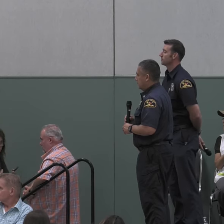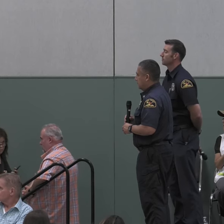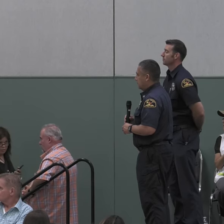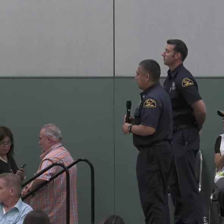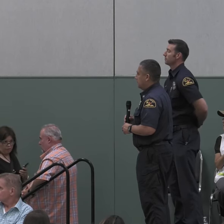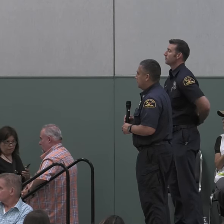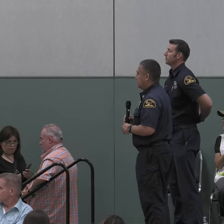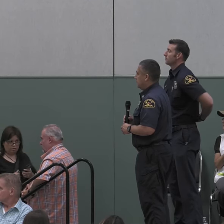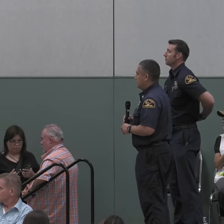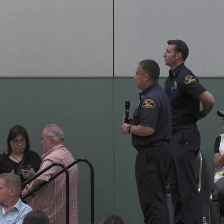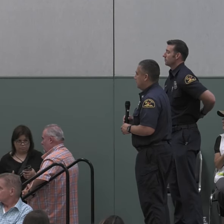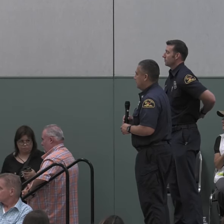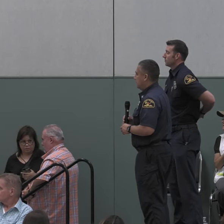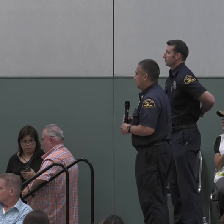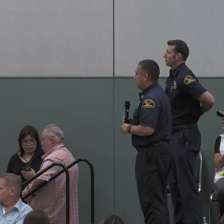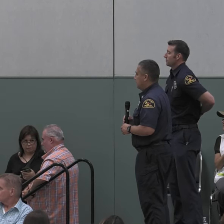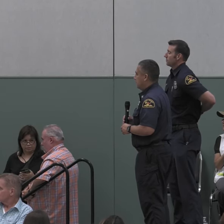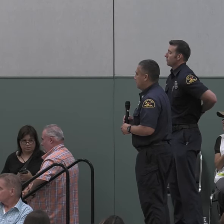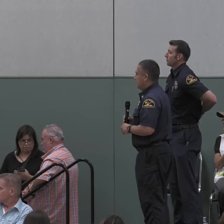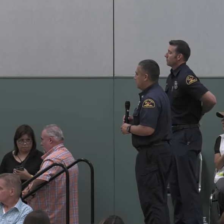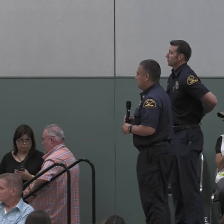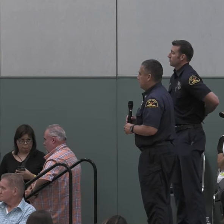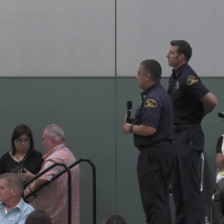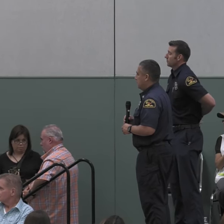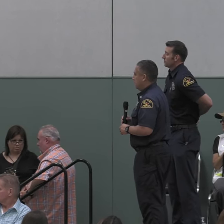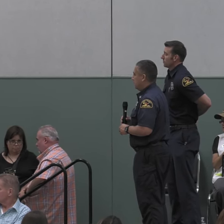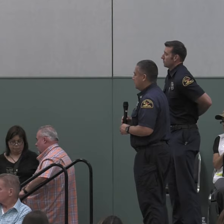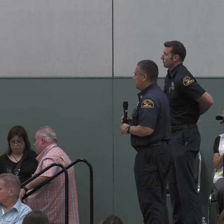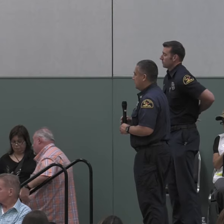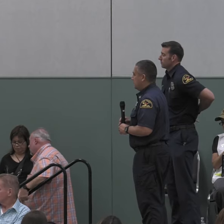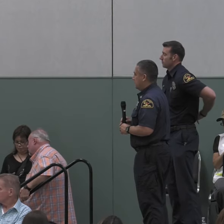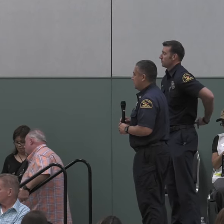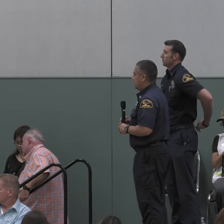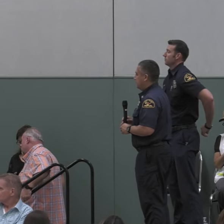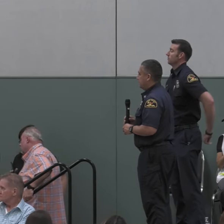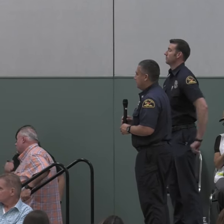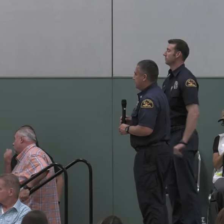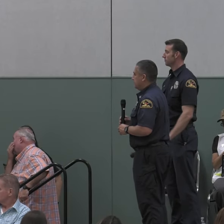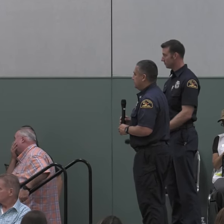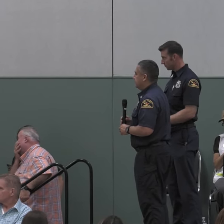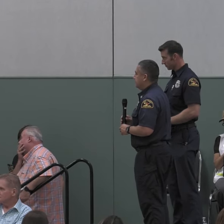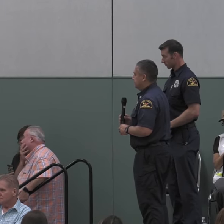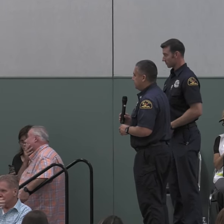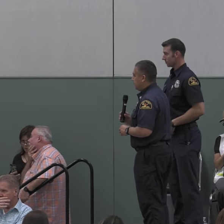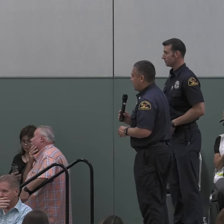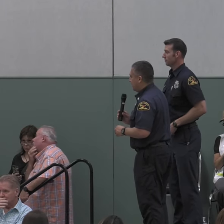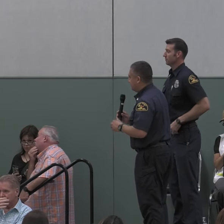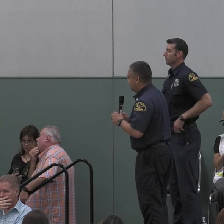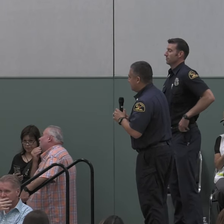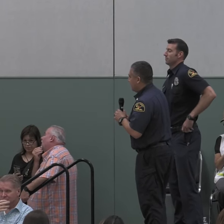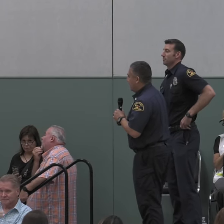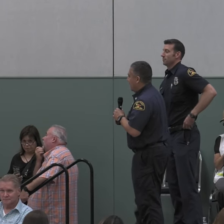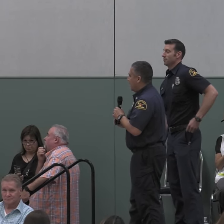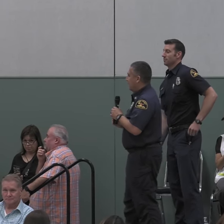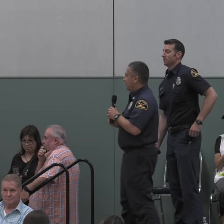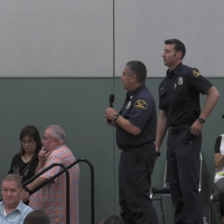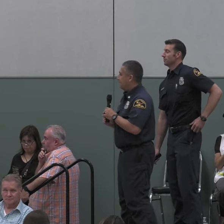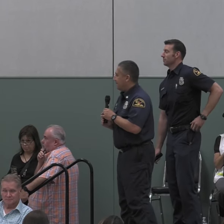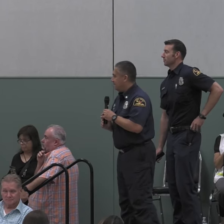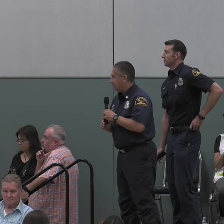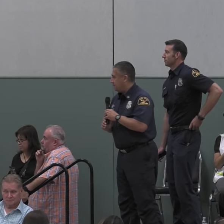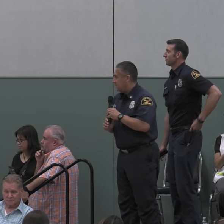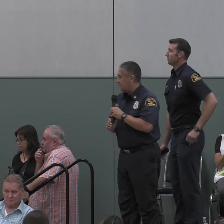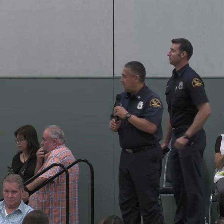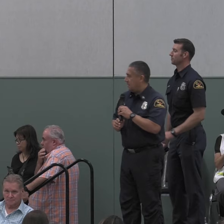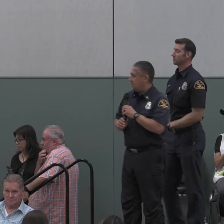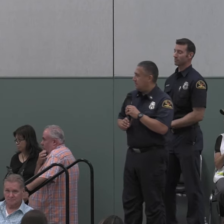whole night. I think maybe they created the disaster not knowing me, but I think maybe they created it. Okay. You guys remember